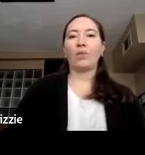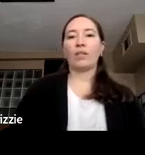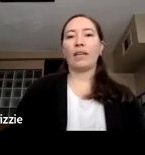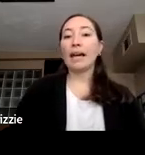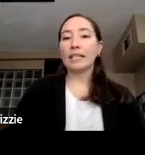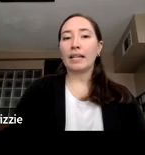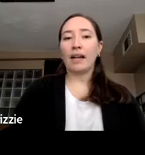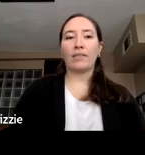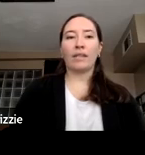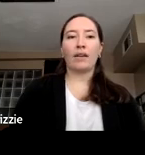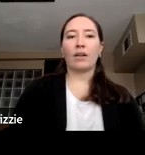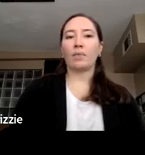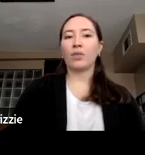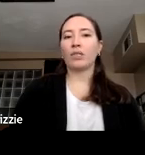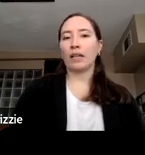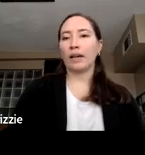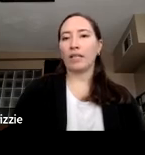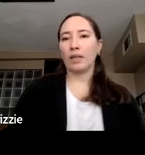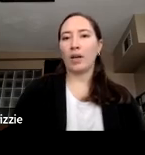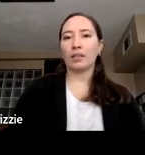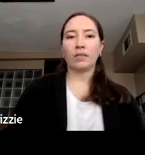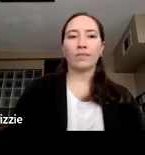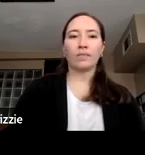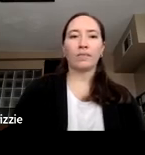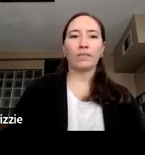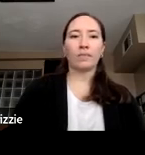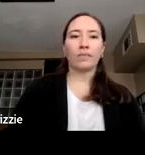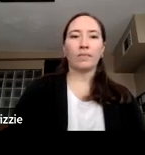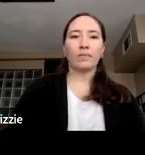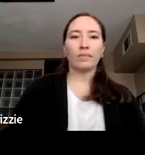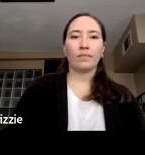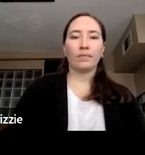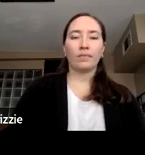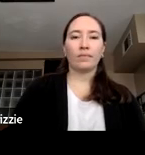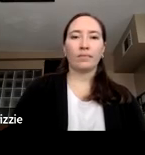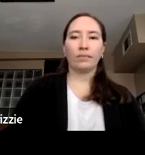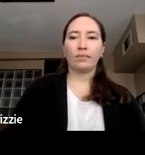In order to exit out of this editor, you just click outside the box.